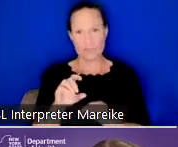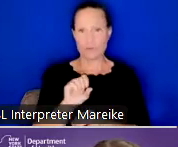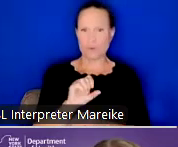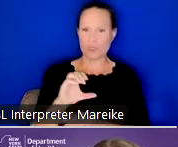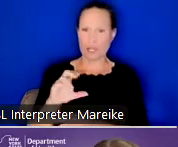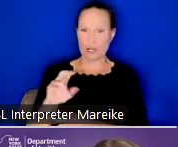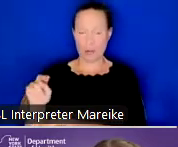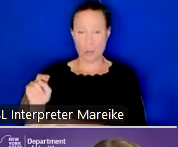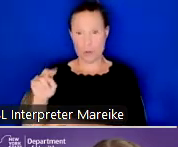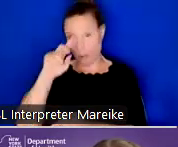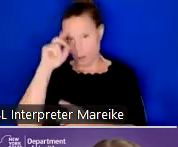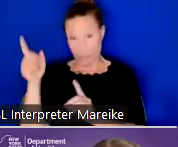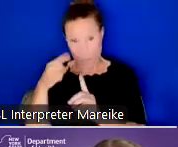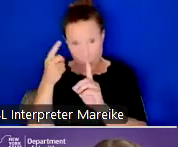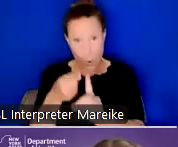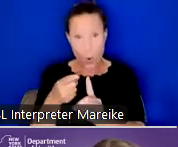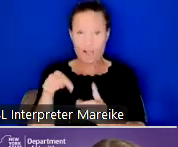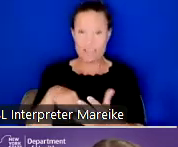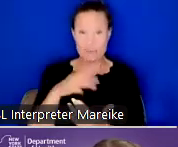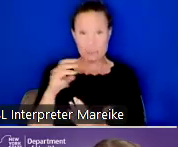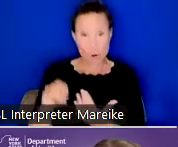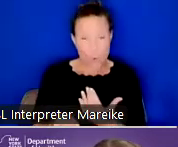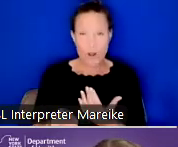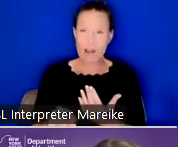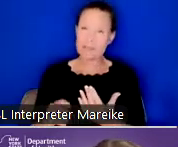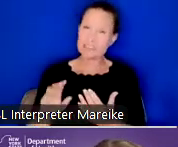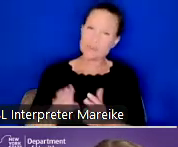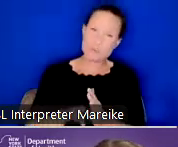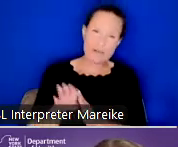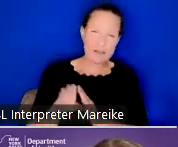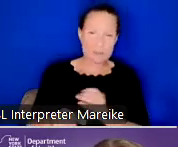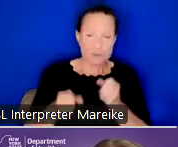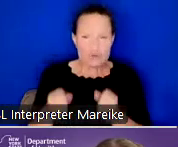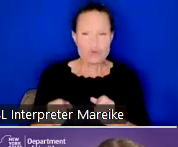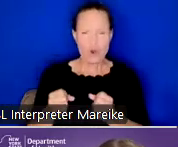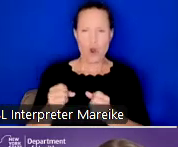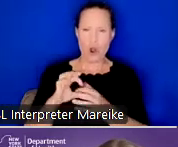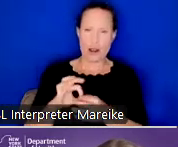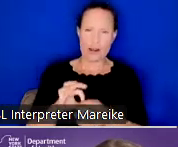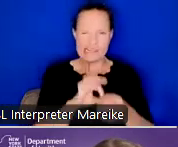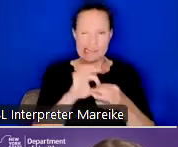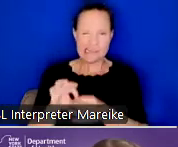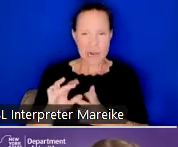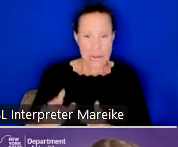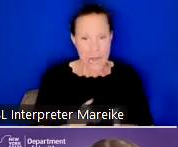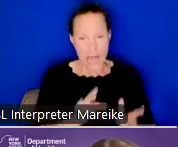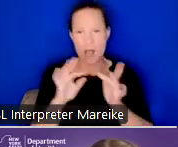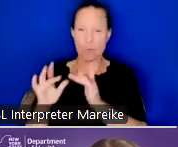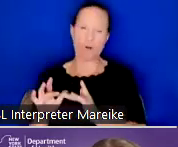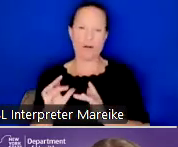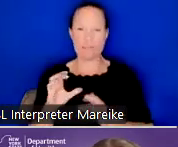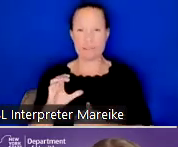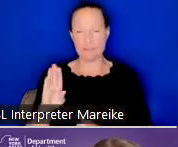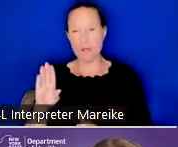of the social care network program is to create a strong network of community-based organizations and other health-related social needs